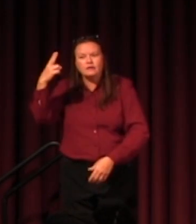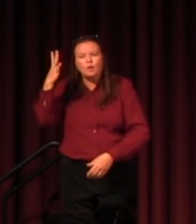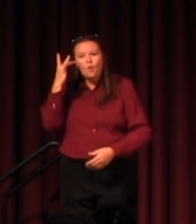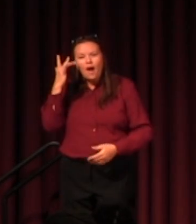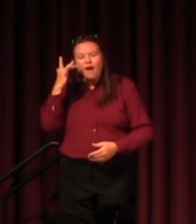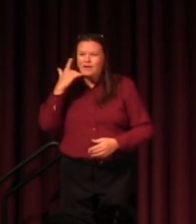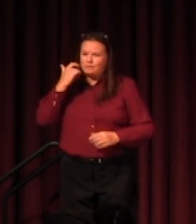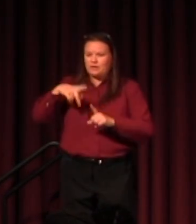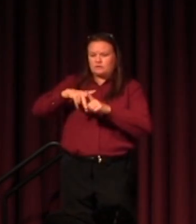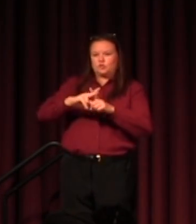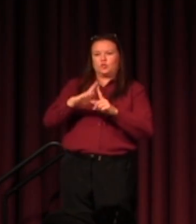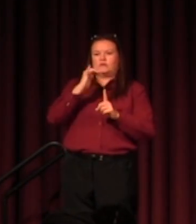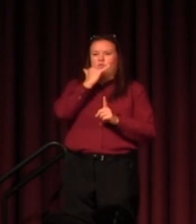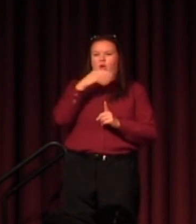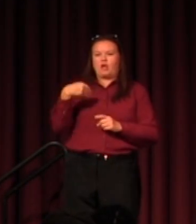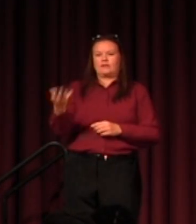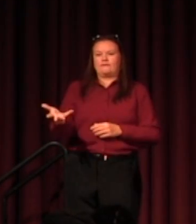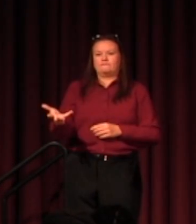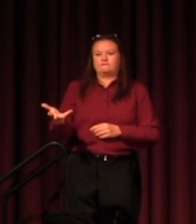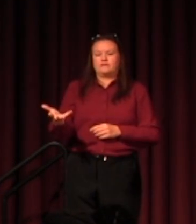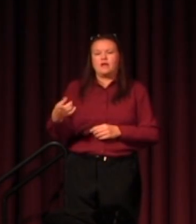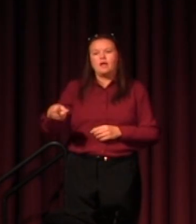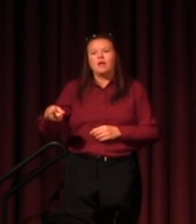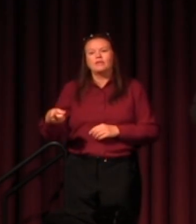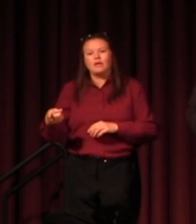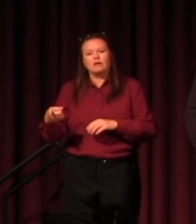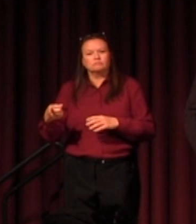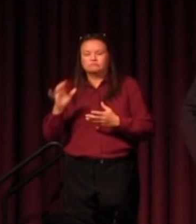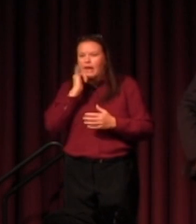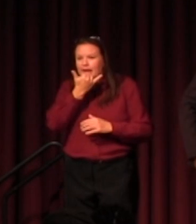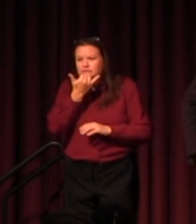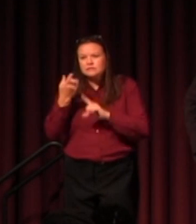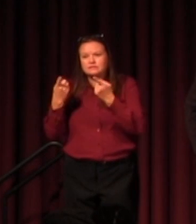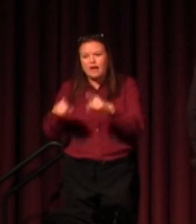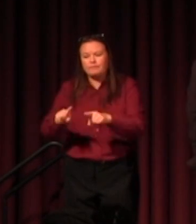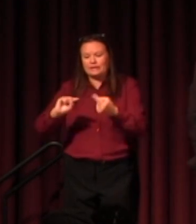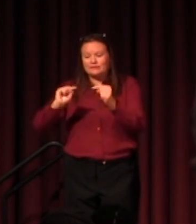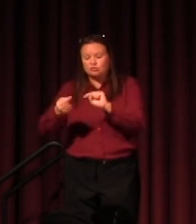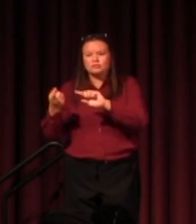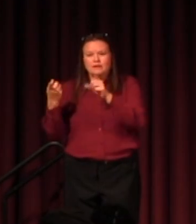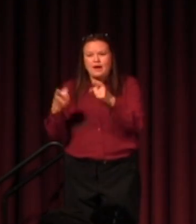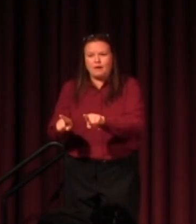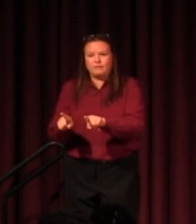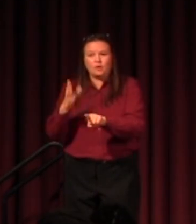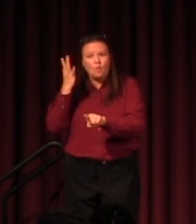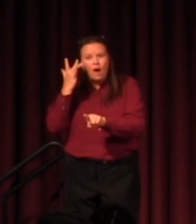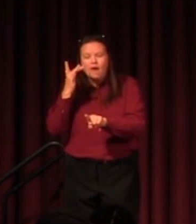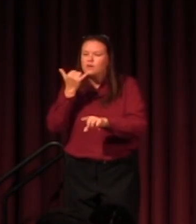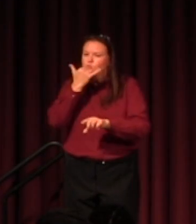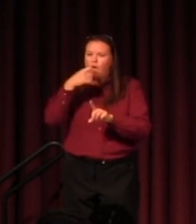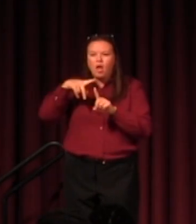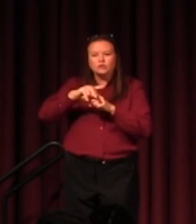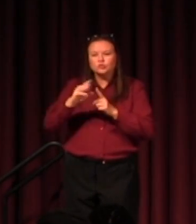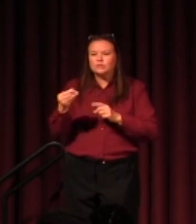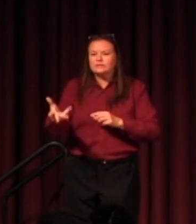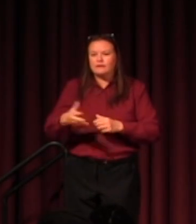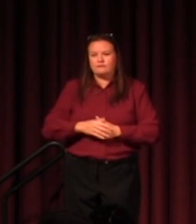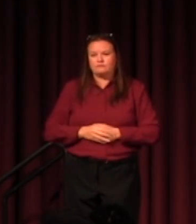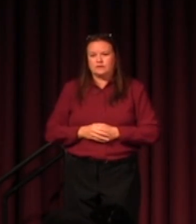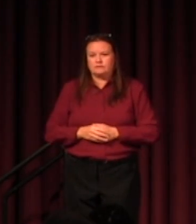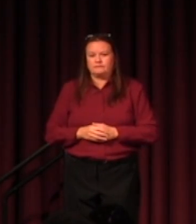accidents and injury at a much higher rate than right-hand people. We were doing this talk someplace, at a place that